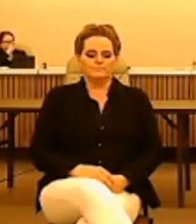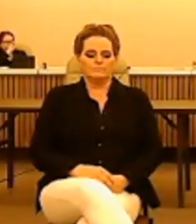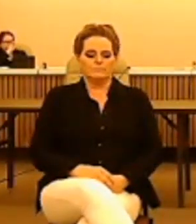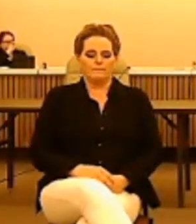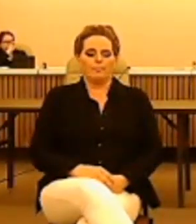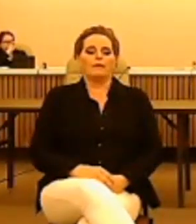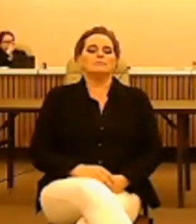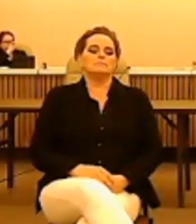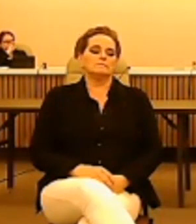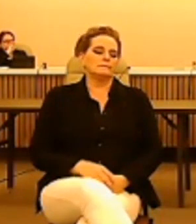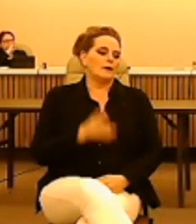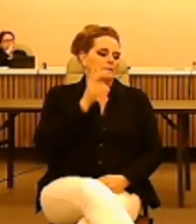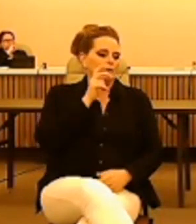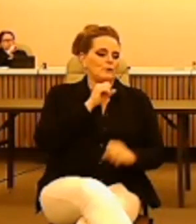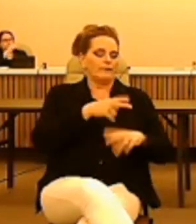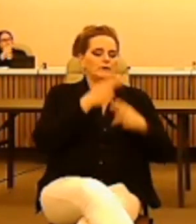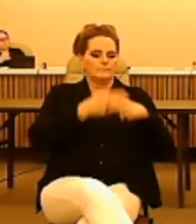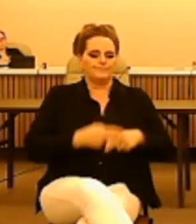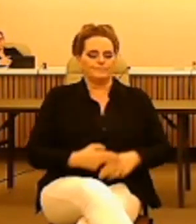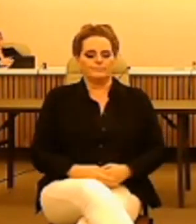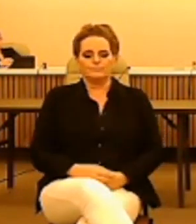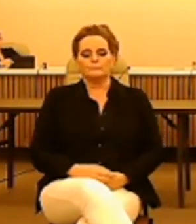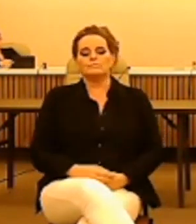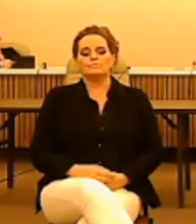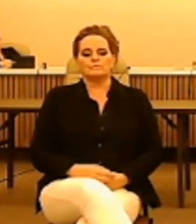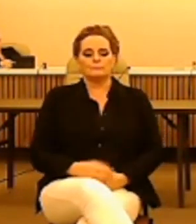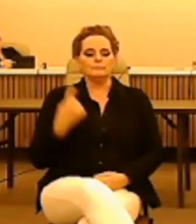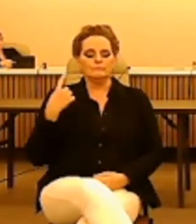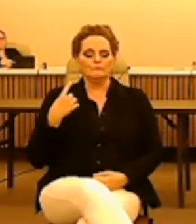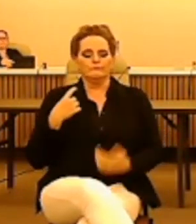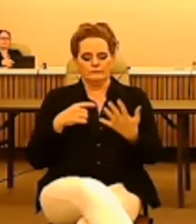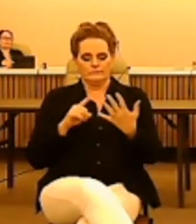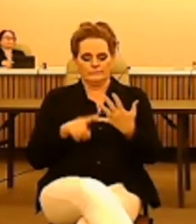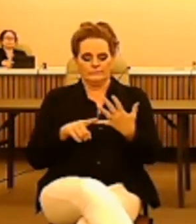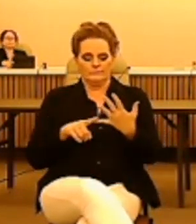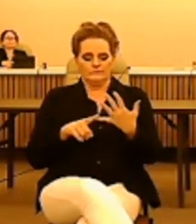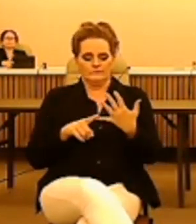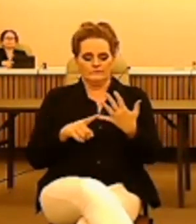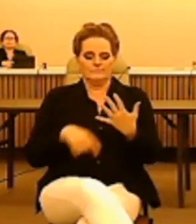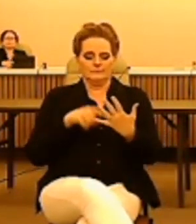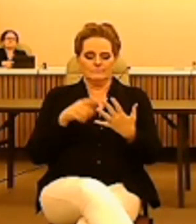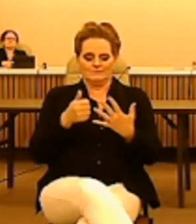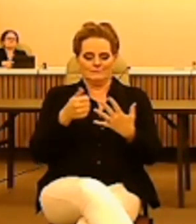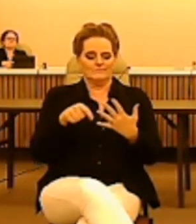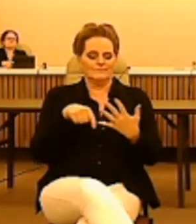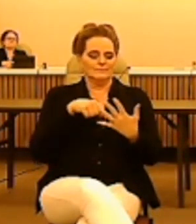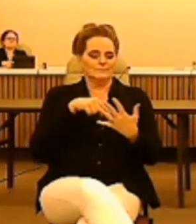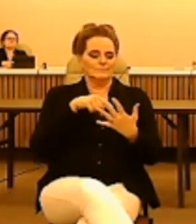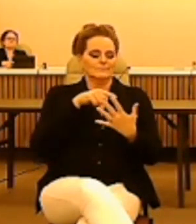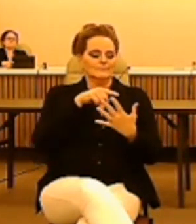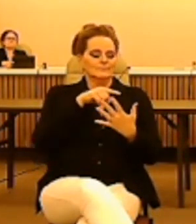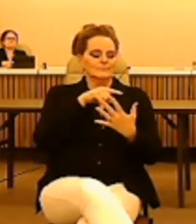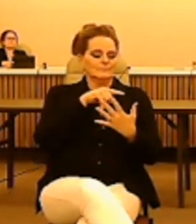Okay. Hearing nothing further, please call the roll. Councilmember Safranik, Aye. Councilmember Bolzner, Aye.